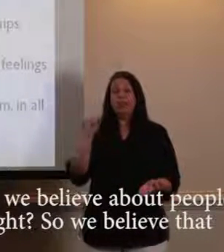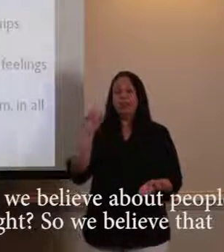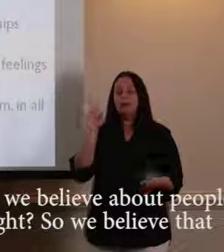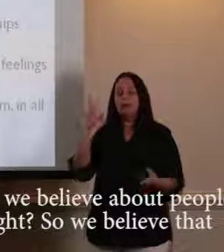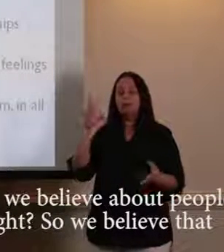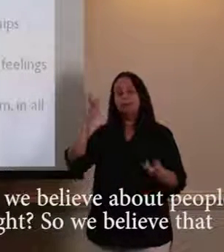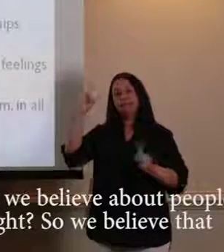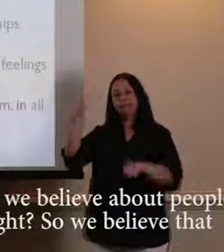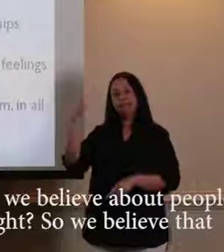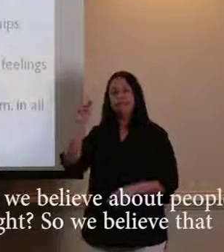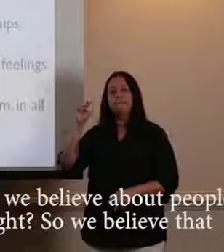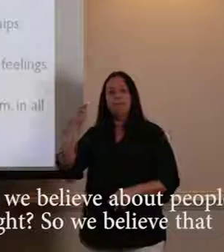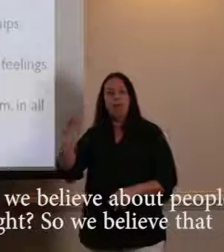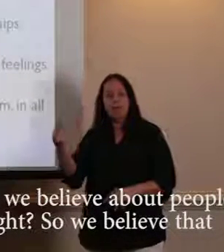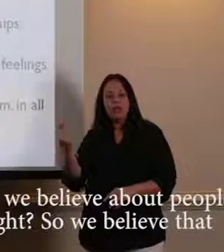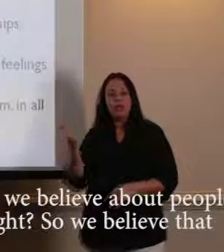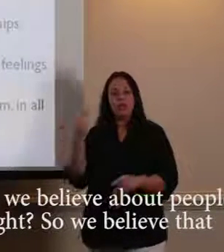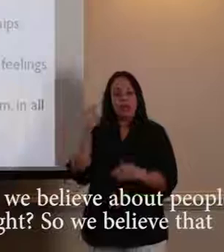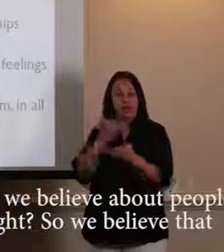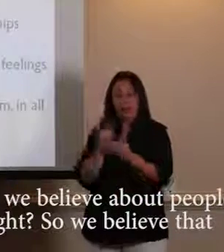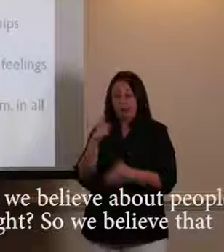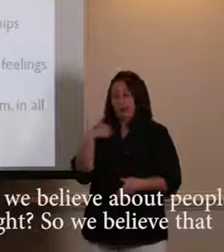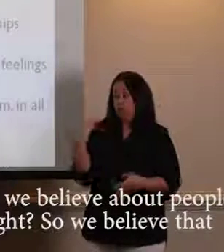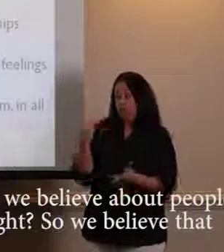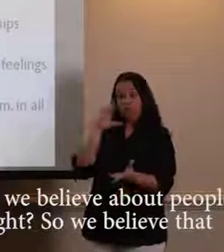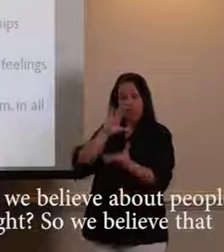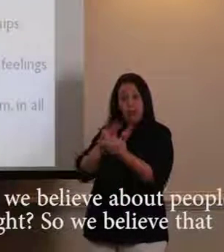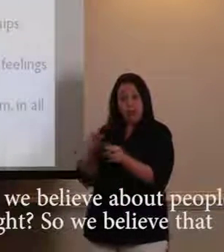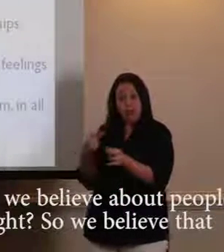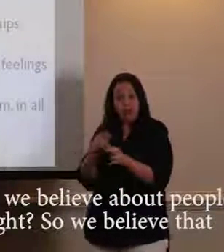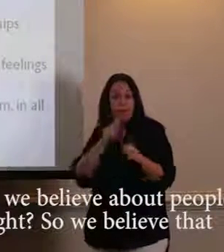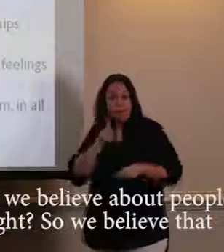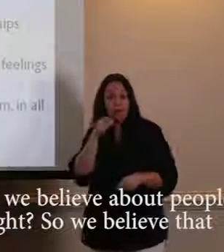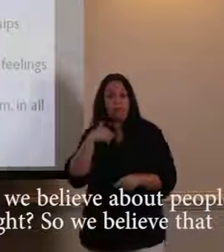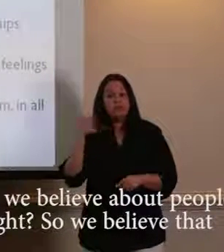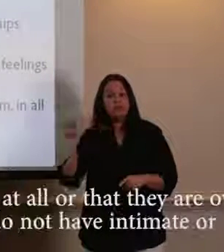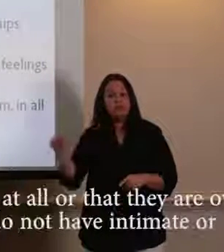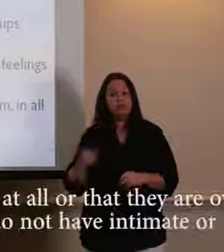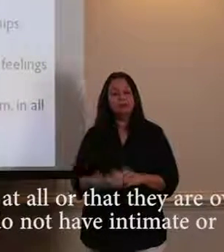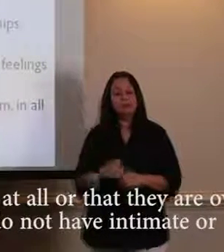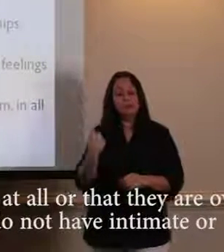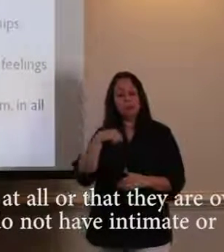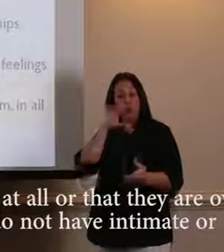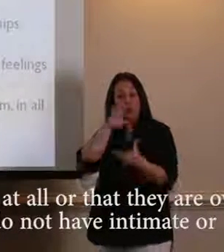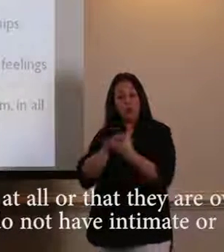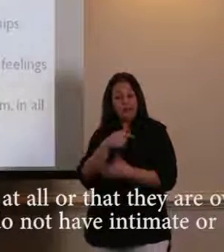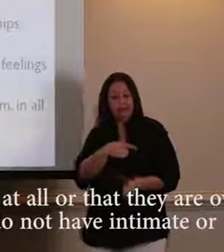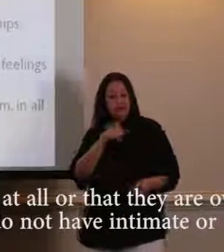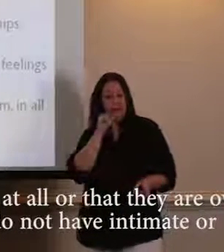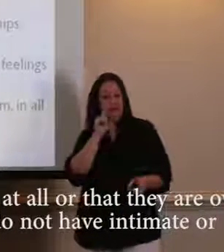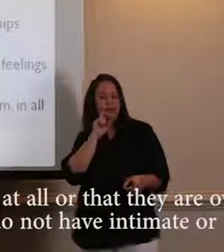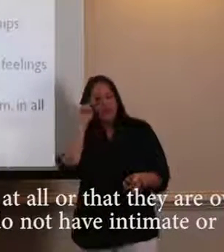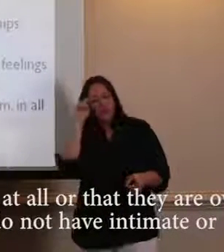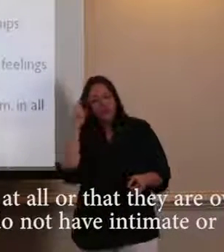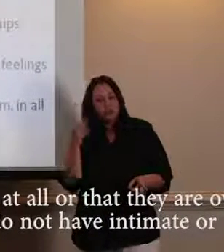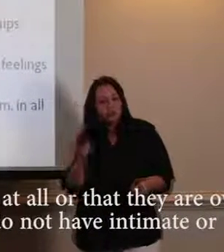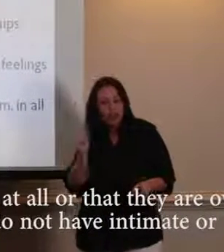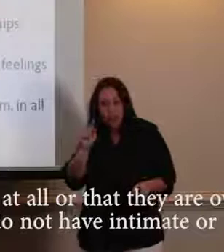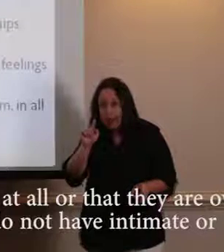we believe about people with disabilities in general, right? So we believe that they're not sexual beings at all, or that